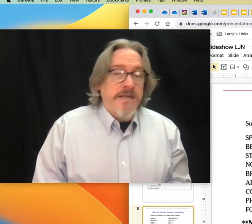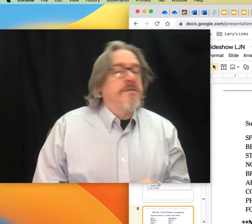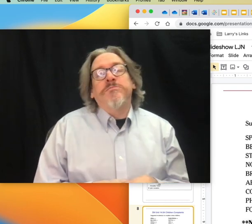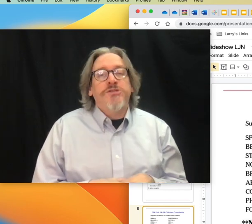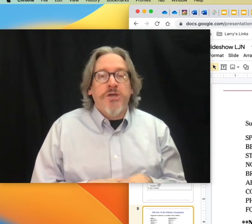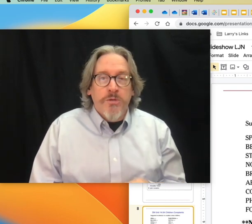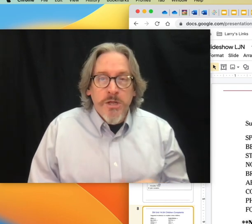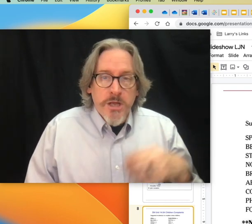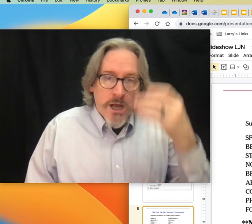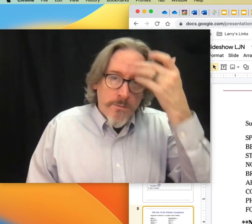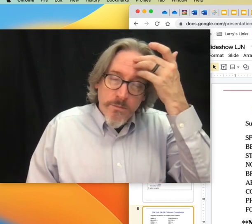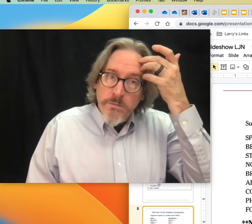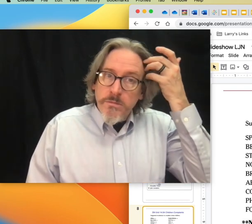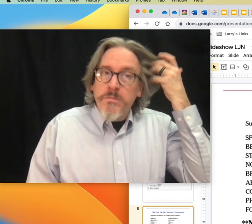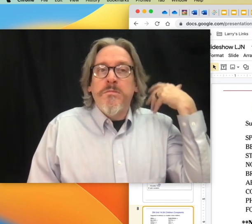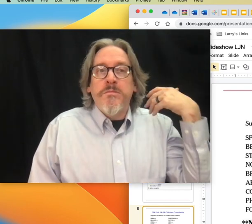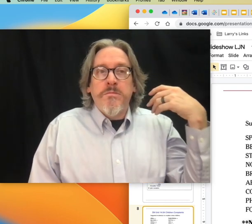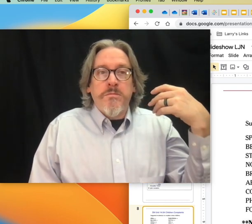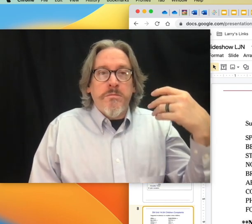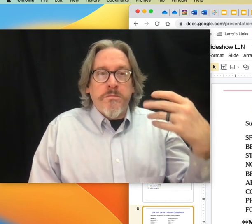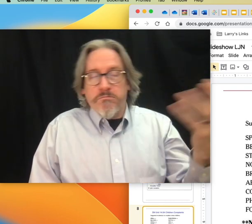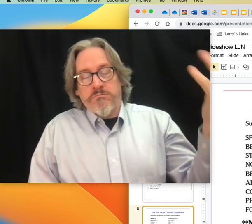this sign. So